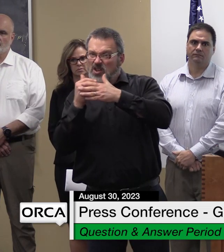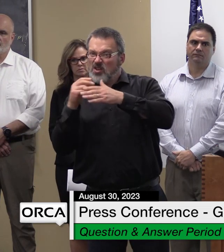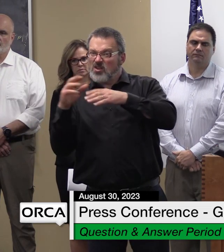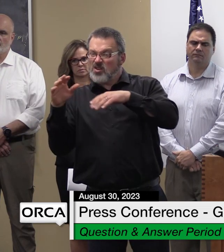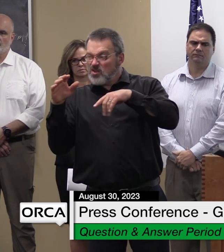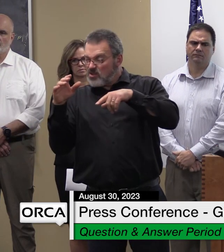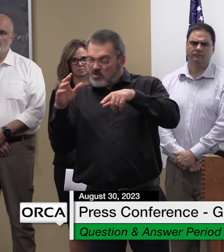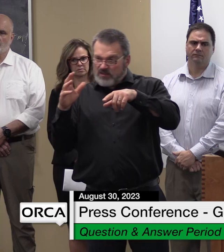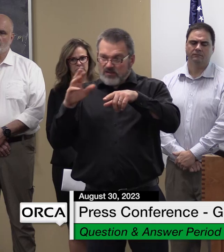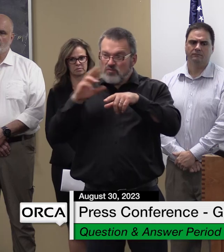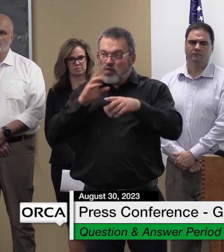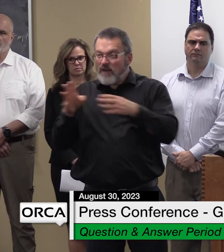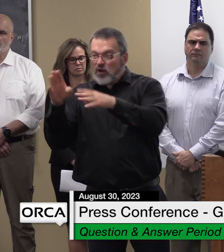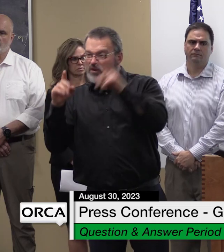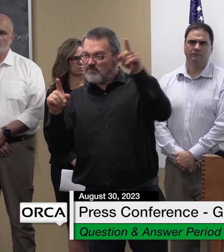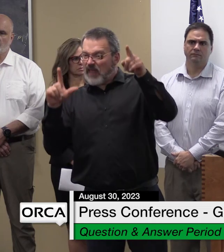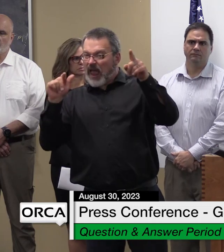services